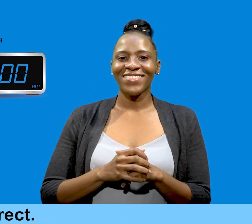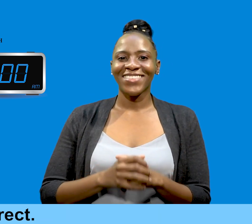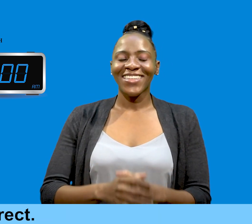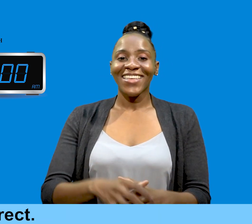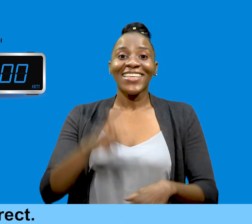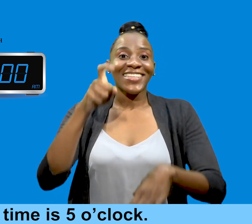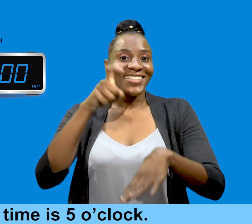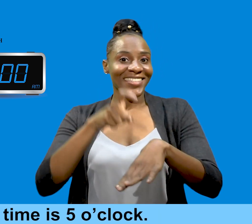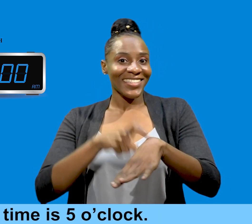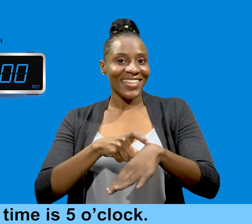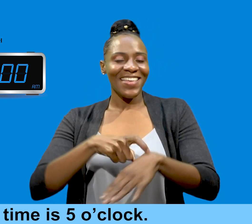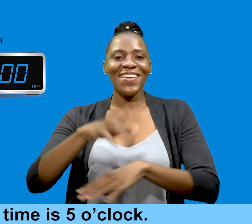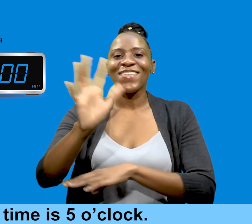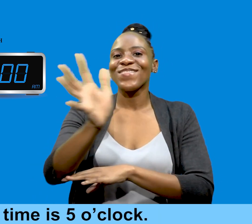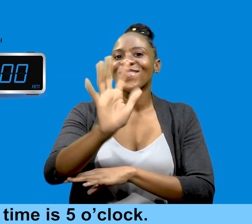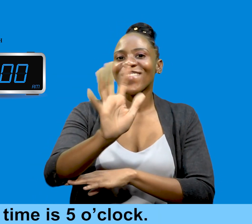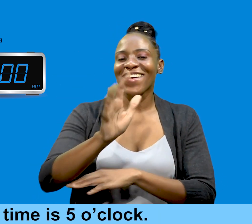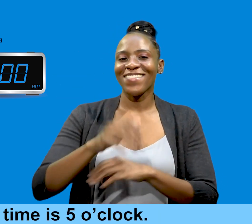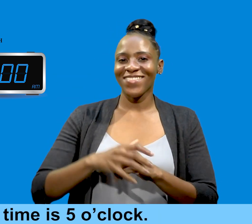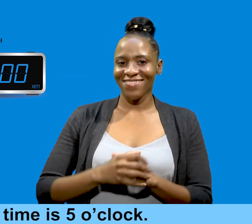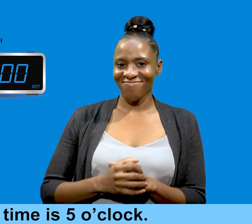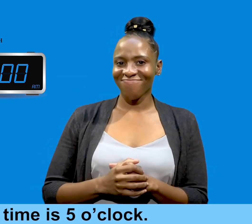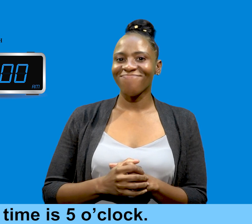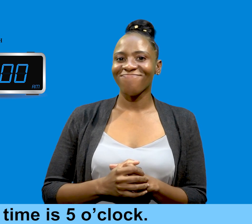Correct. The time is 5 o'clock.